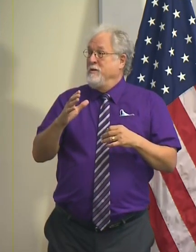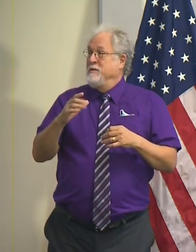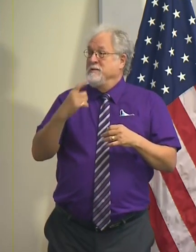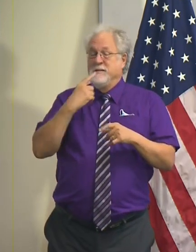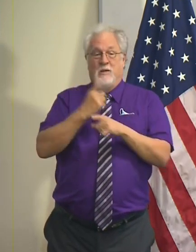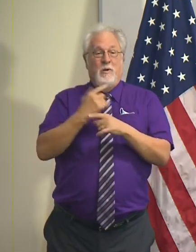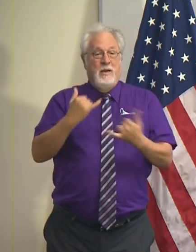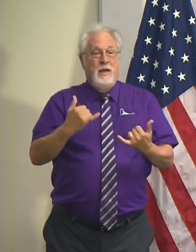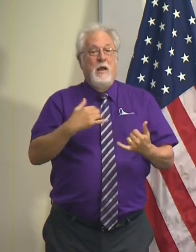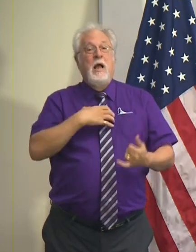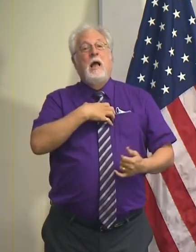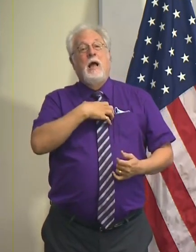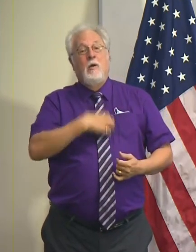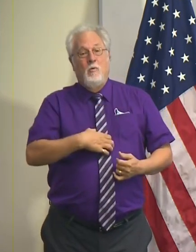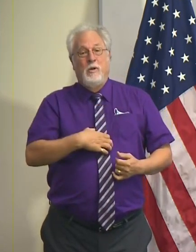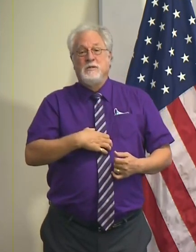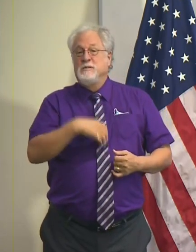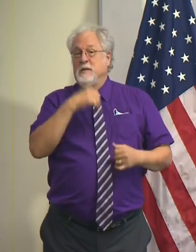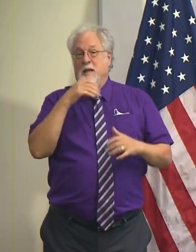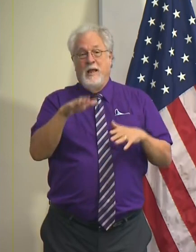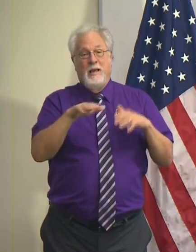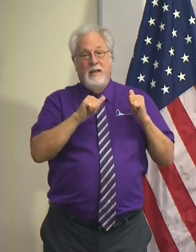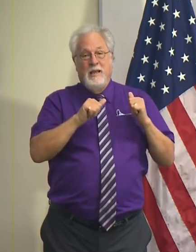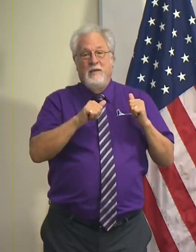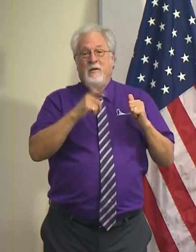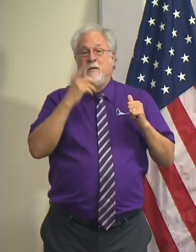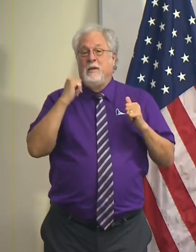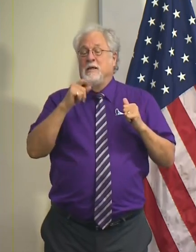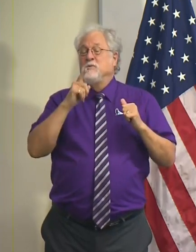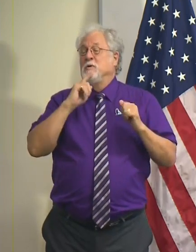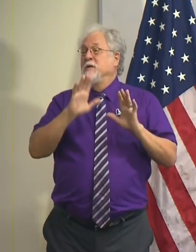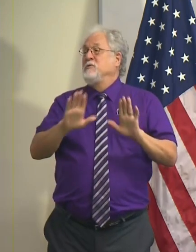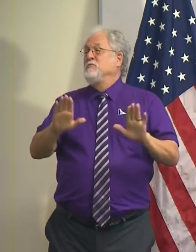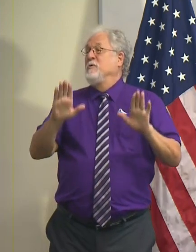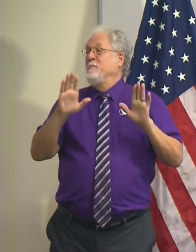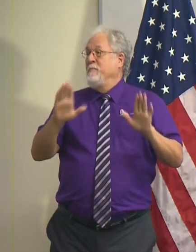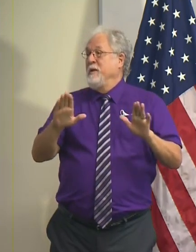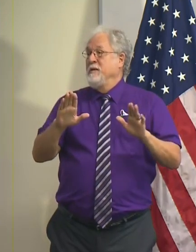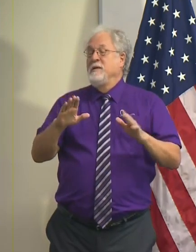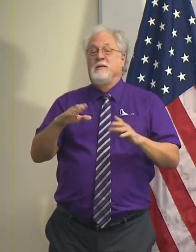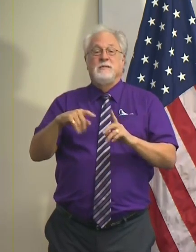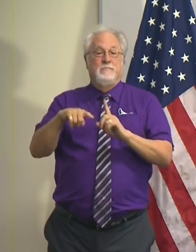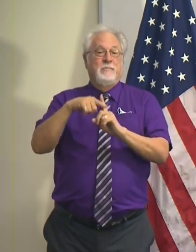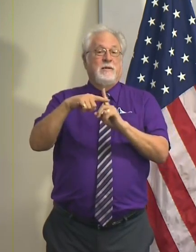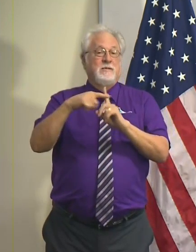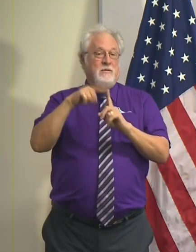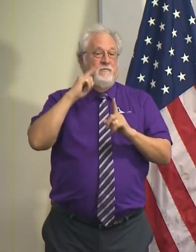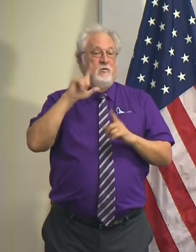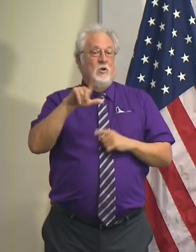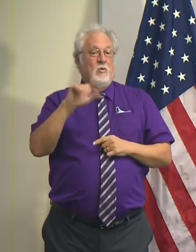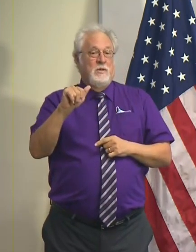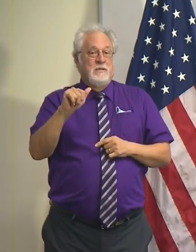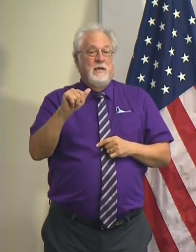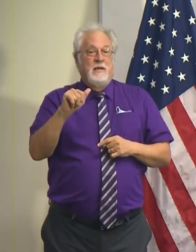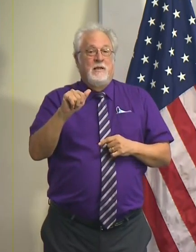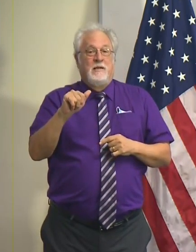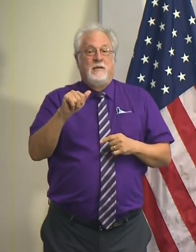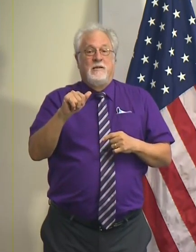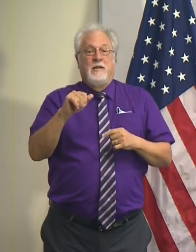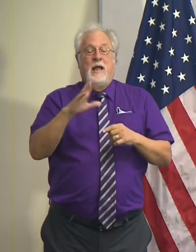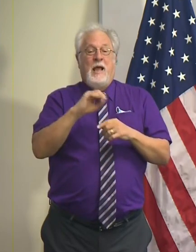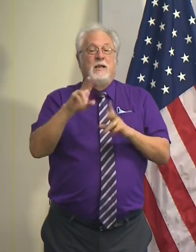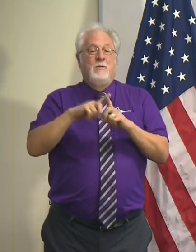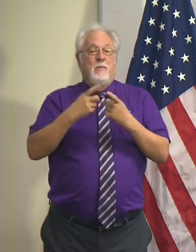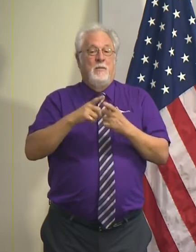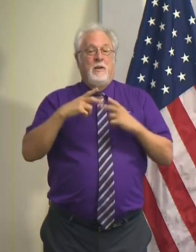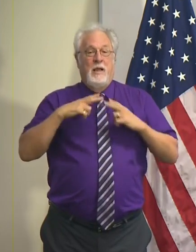say right now, I wish he were not leaving because he's been just a tremendous asset to the state of Louisiana and to the Department of